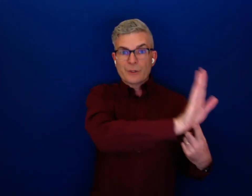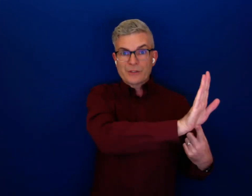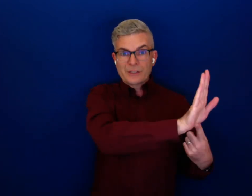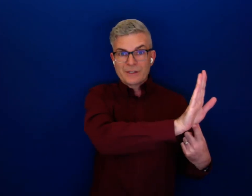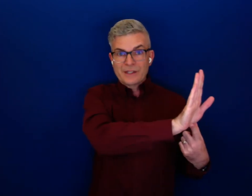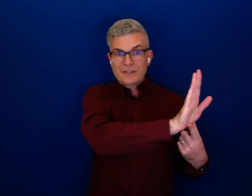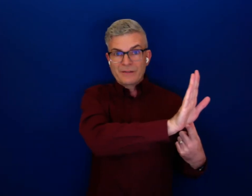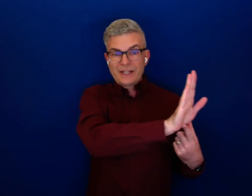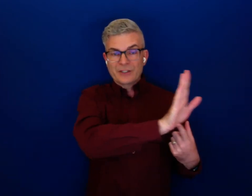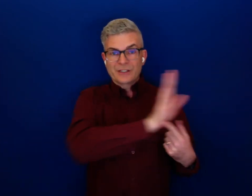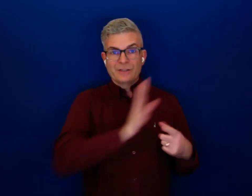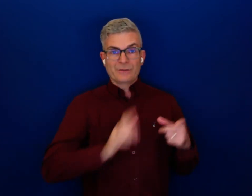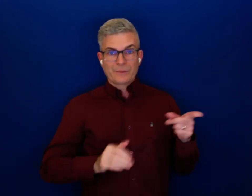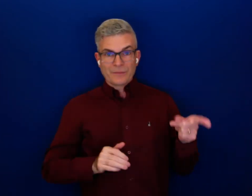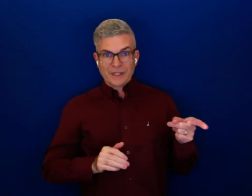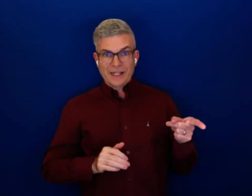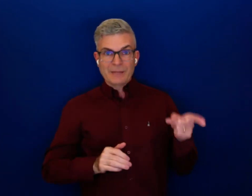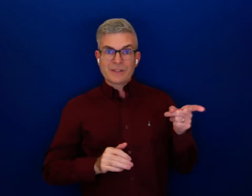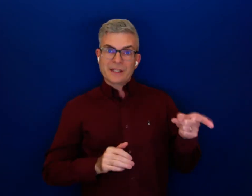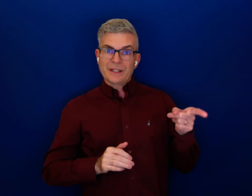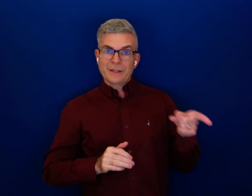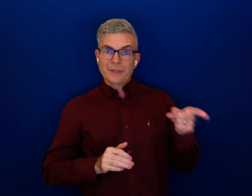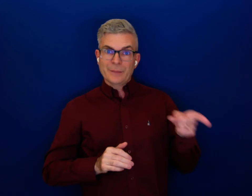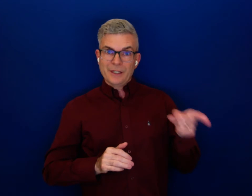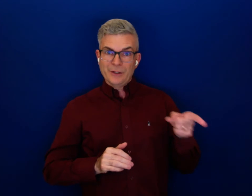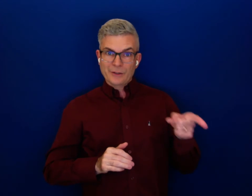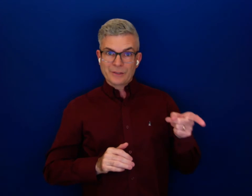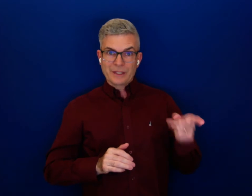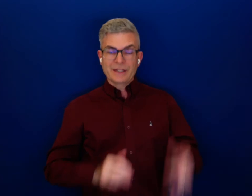person possessive adjective, and I'm setting him up here to my left.